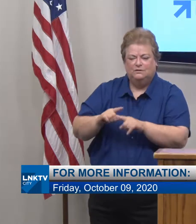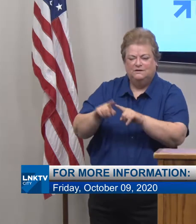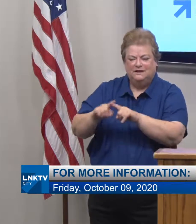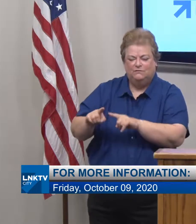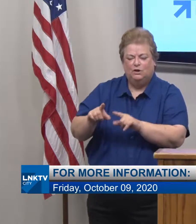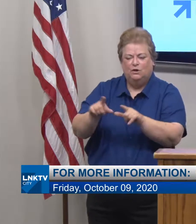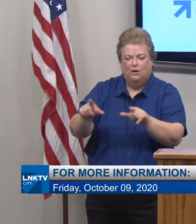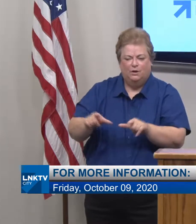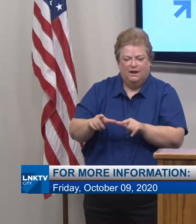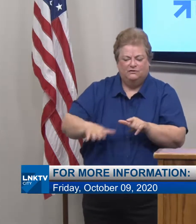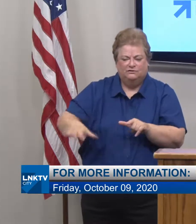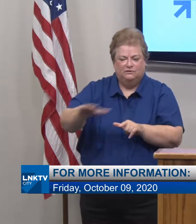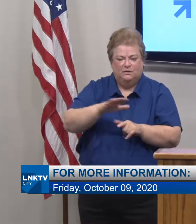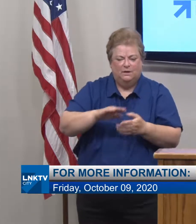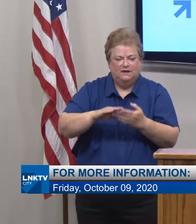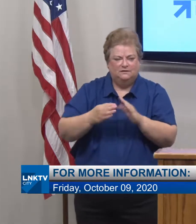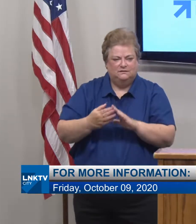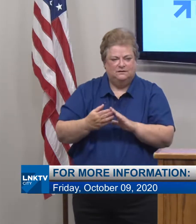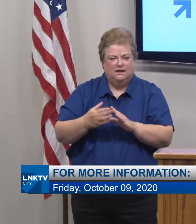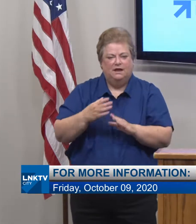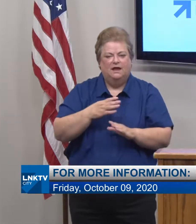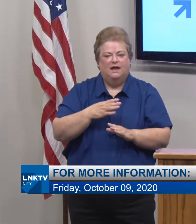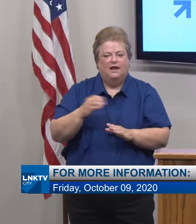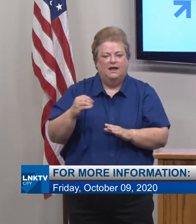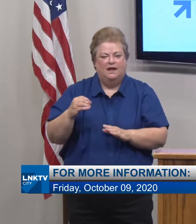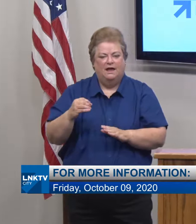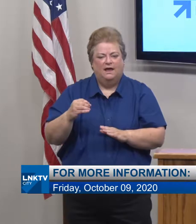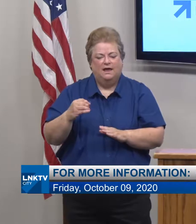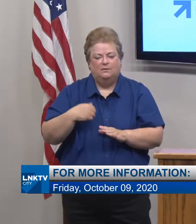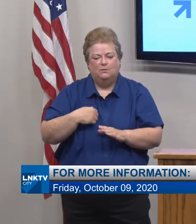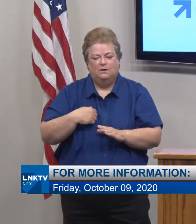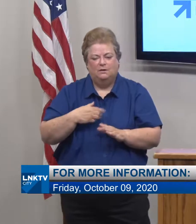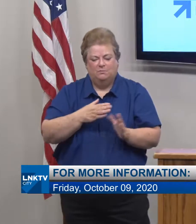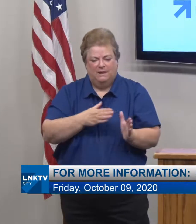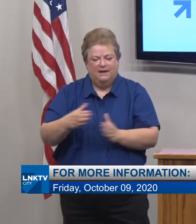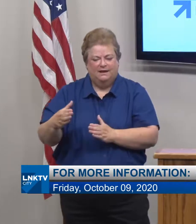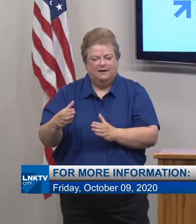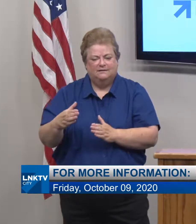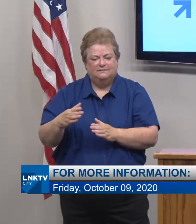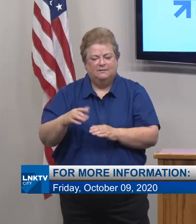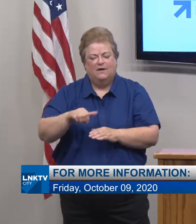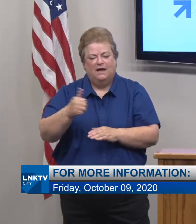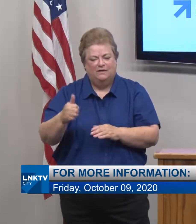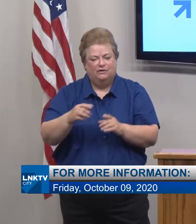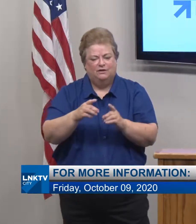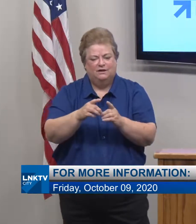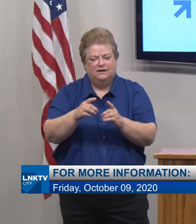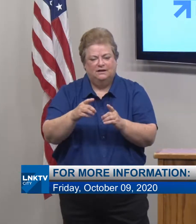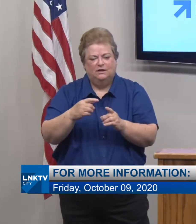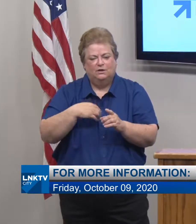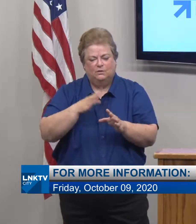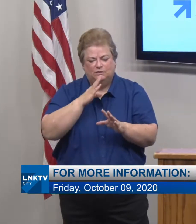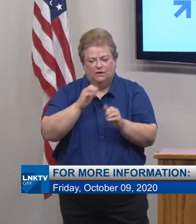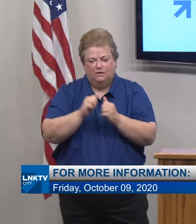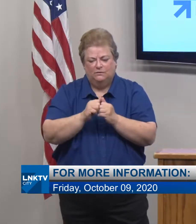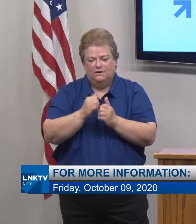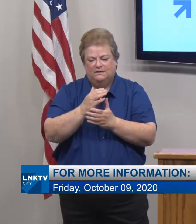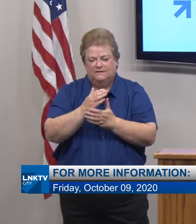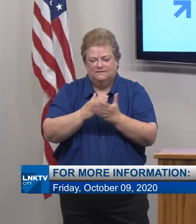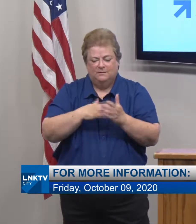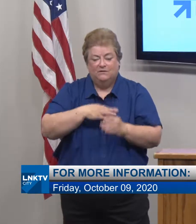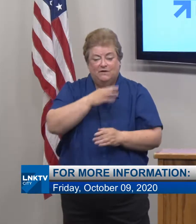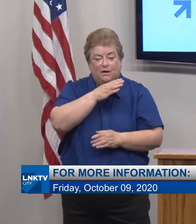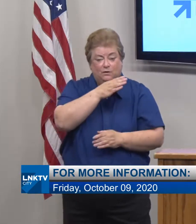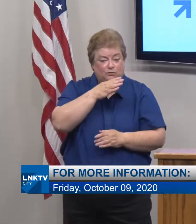in the city, and we're planning some mass vaccination clinics. We spoke with 2 of our rural schools. There'll